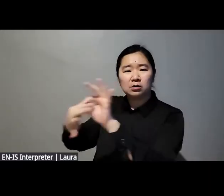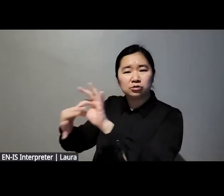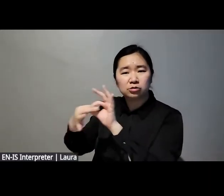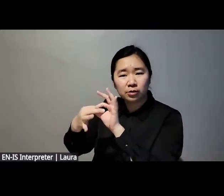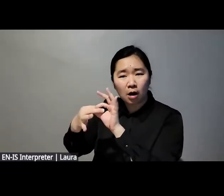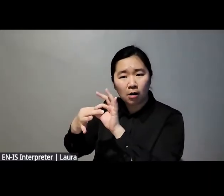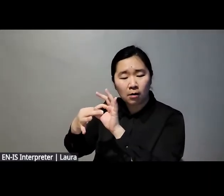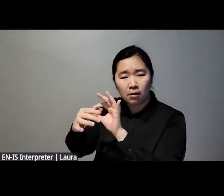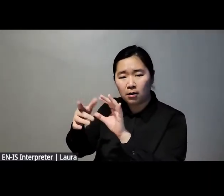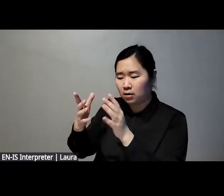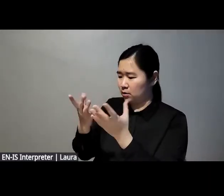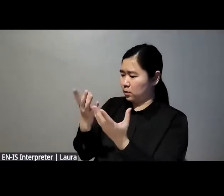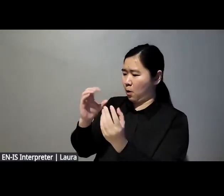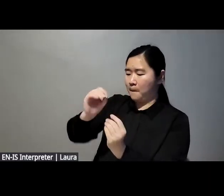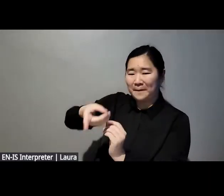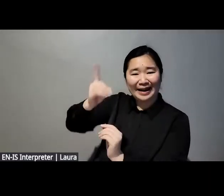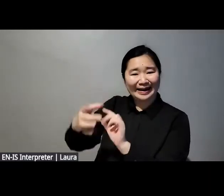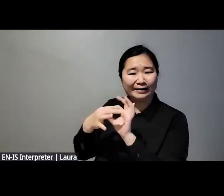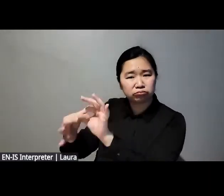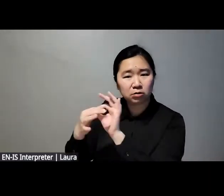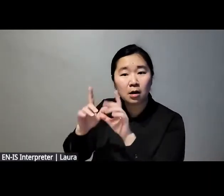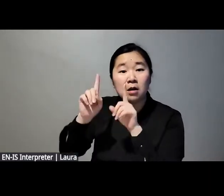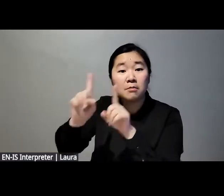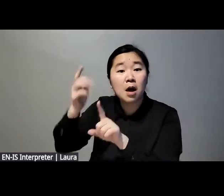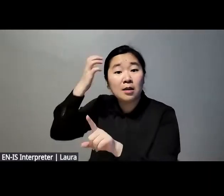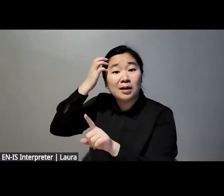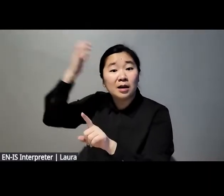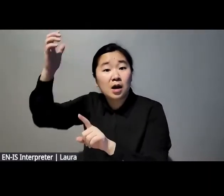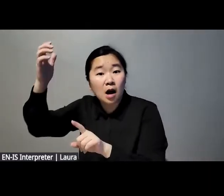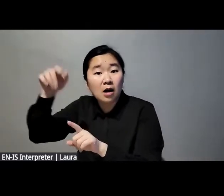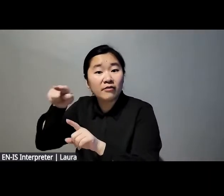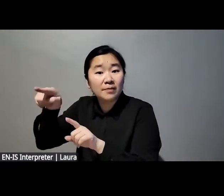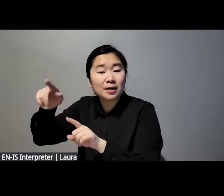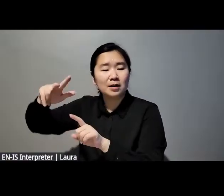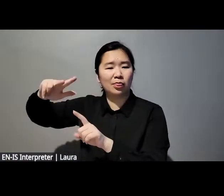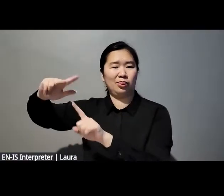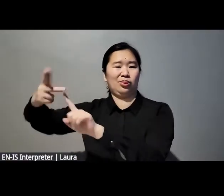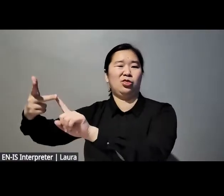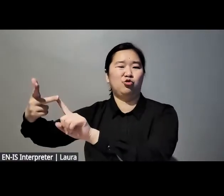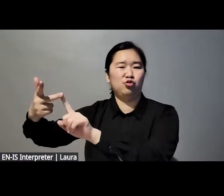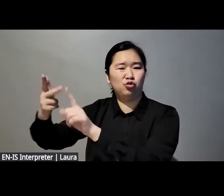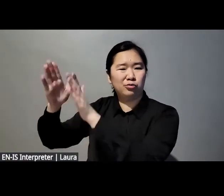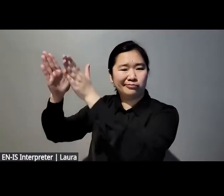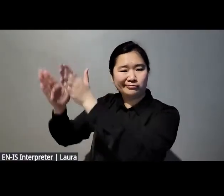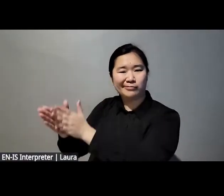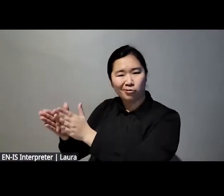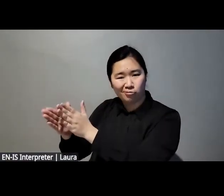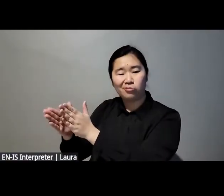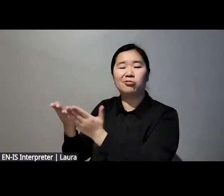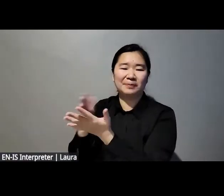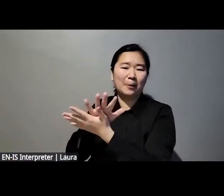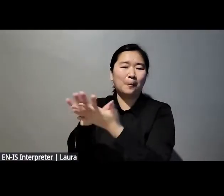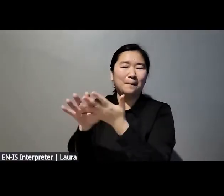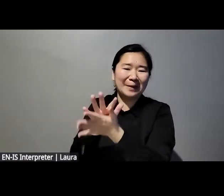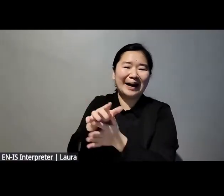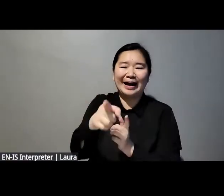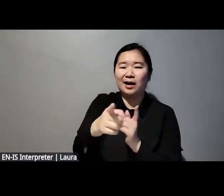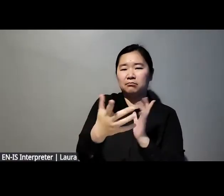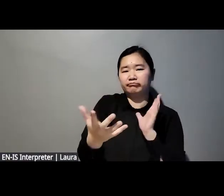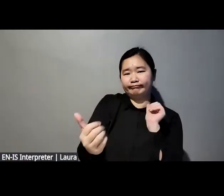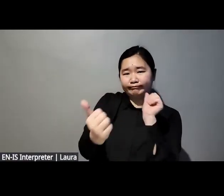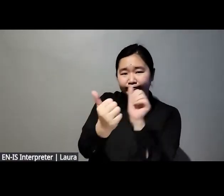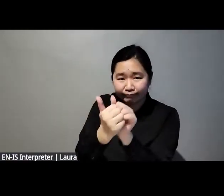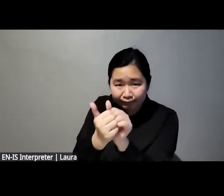about disability inclusion in order to implement some of the policies that they already have in